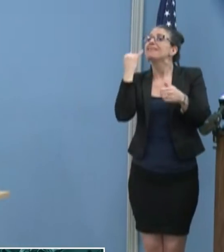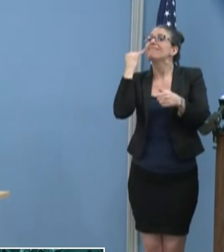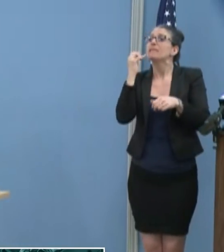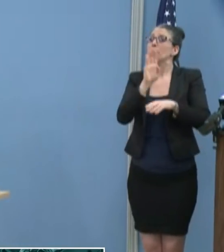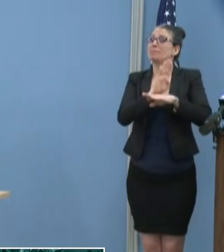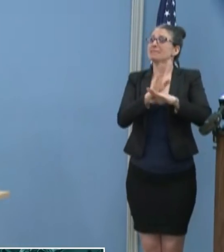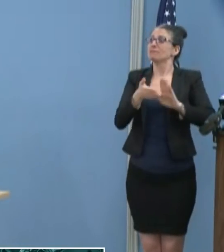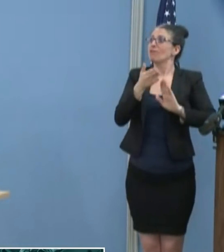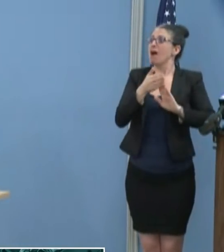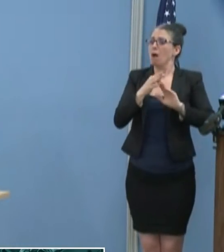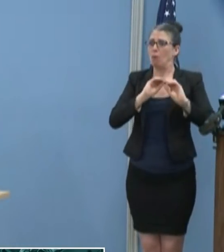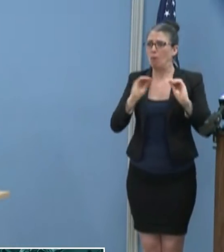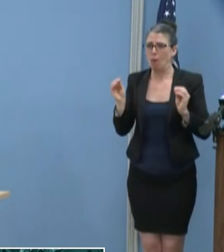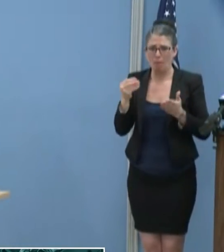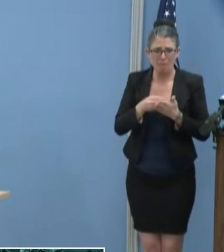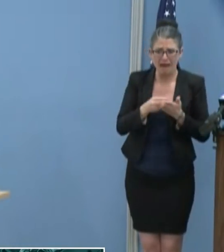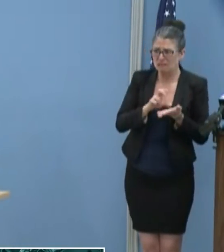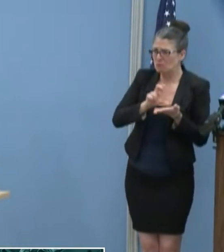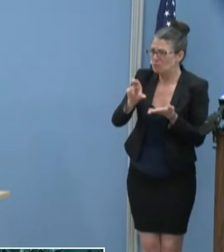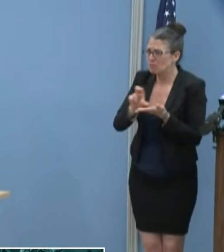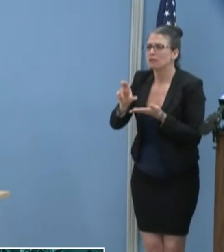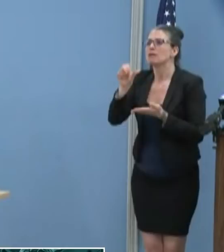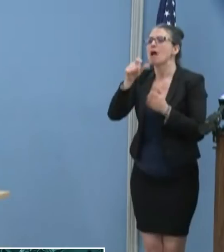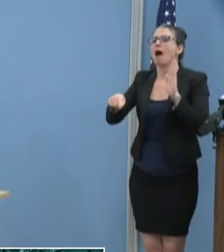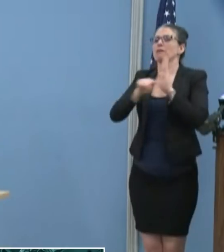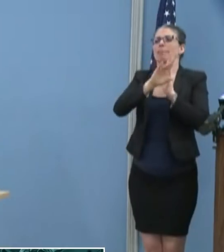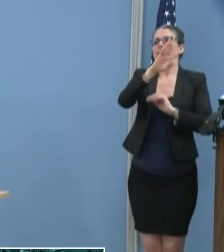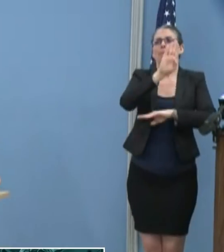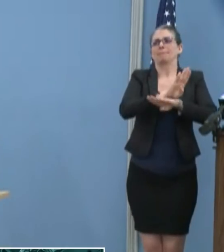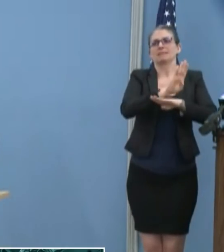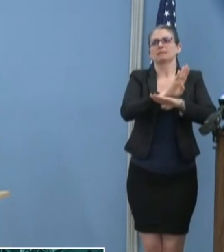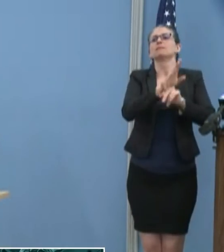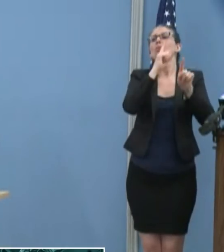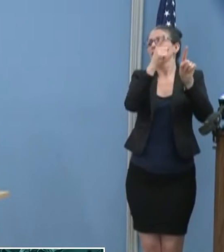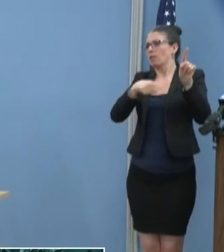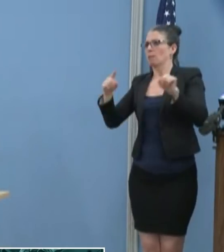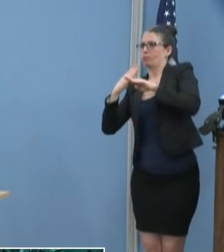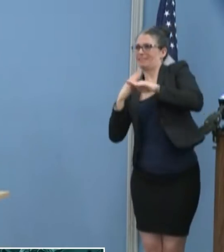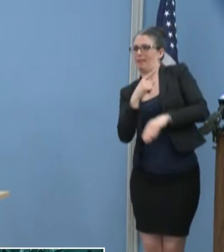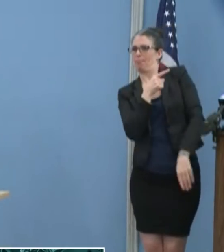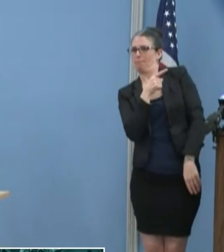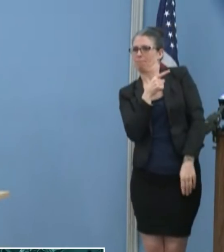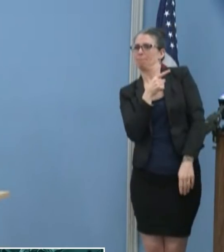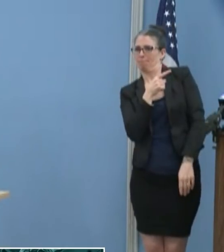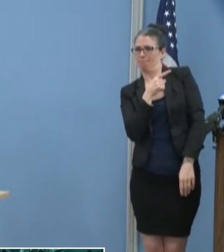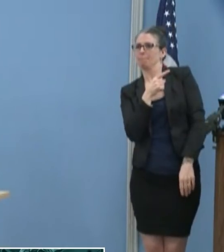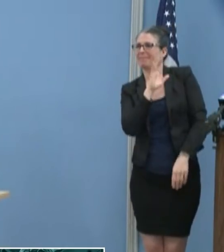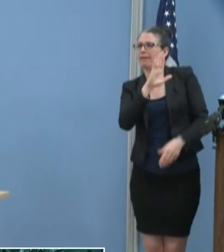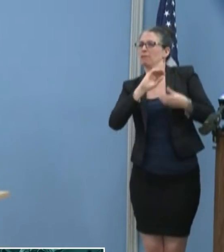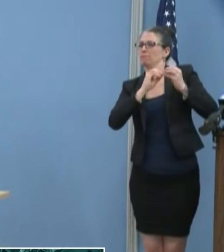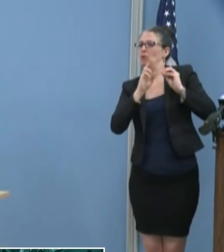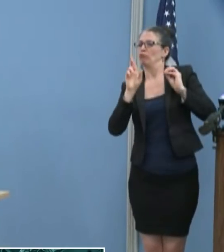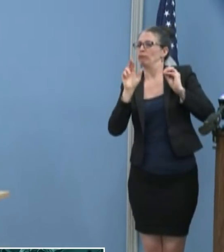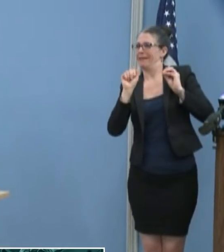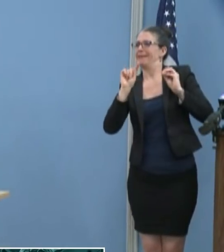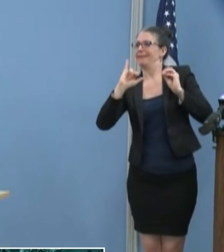effect, and will expedite processing those applications, and provide expanded grounds for